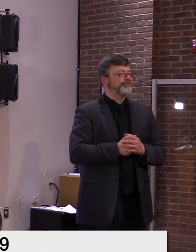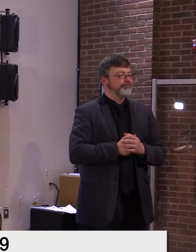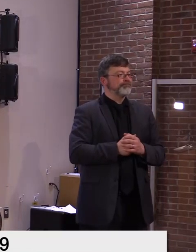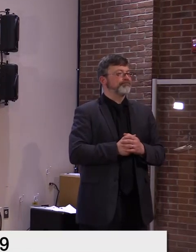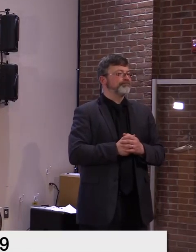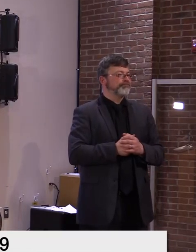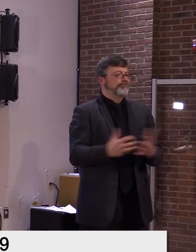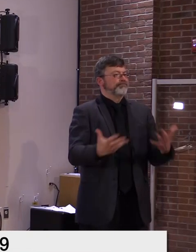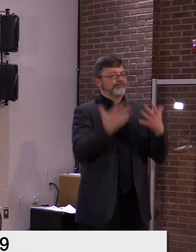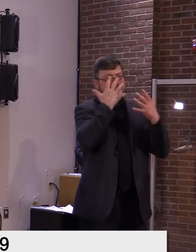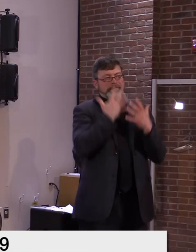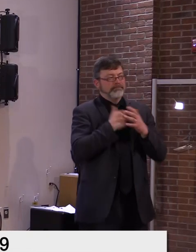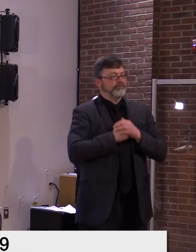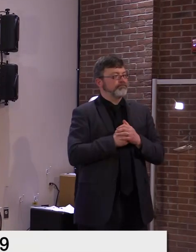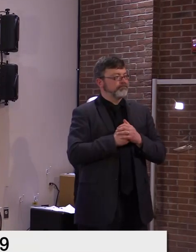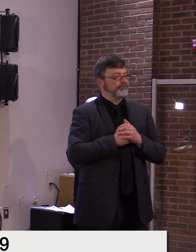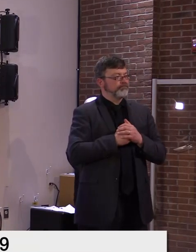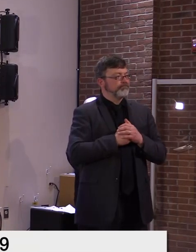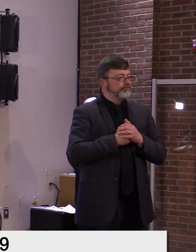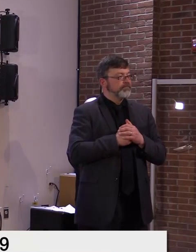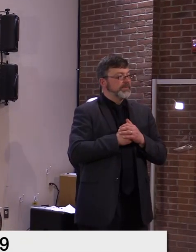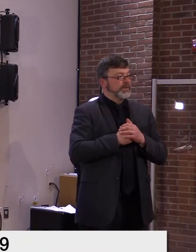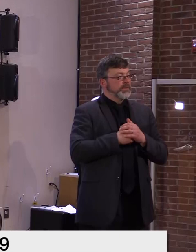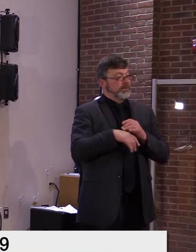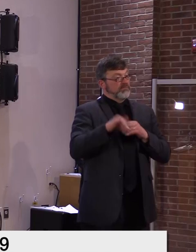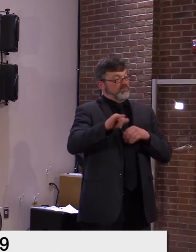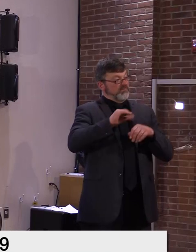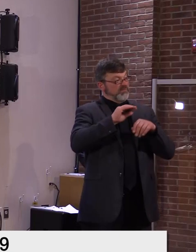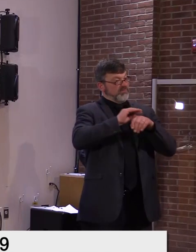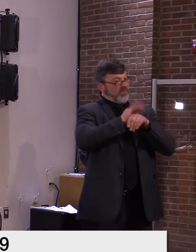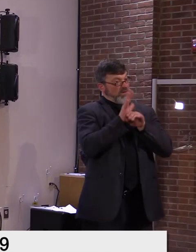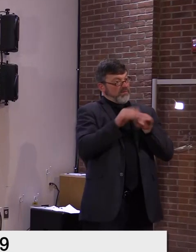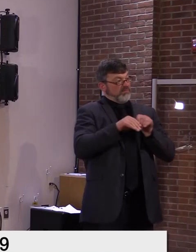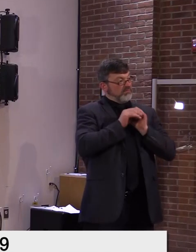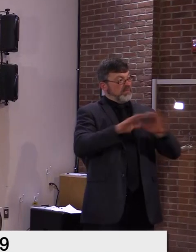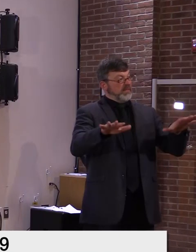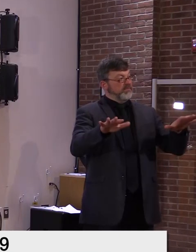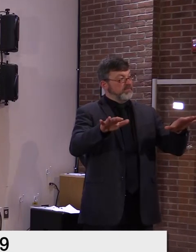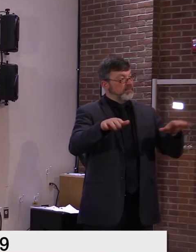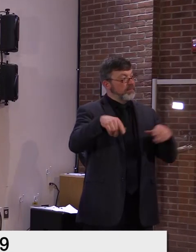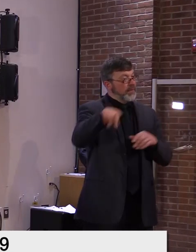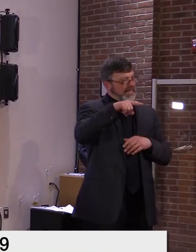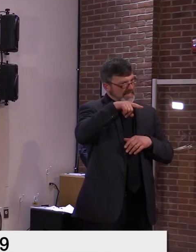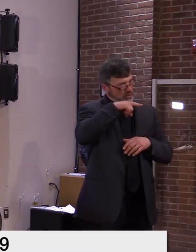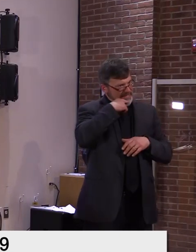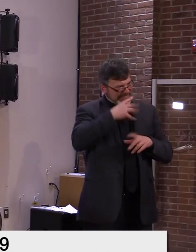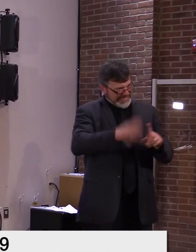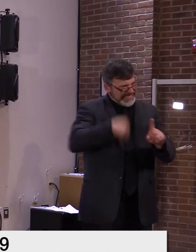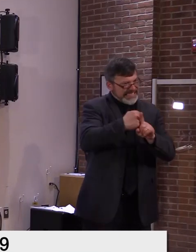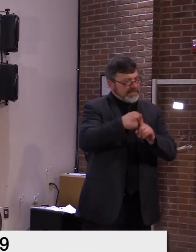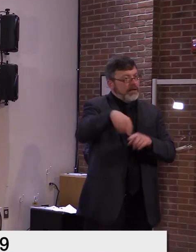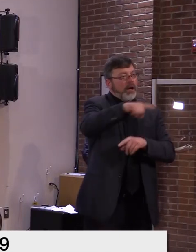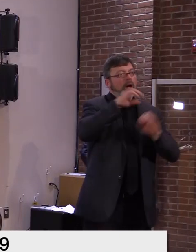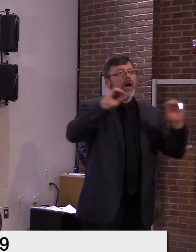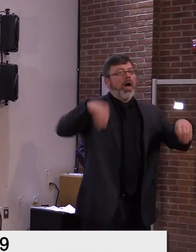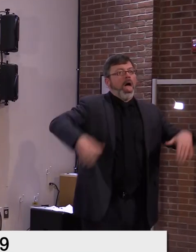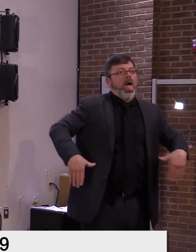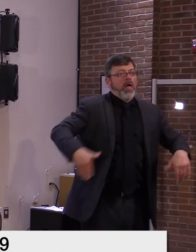people who are not fully vaccinated. That means our younger populations who are not eligible for vaccination yet.